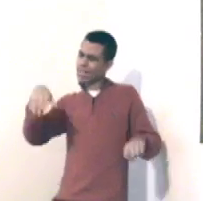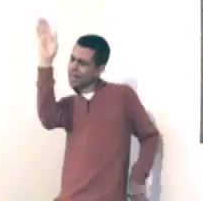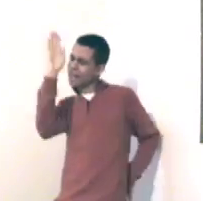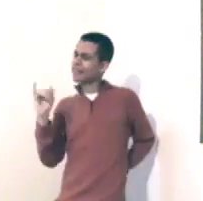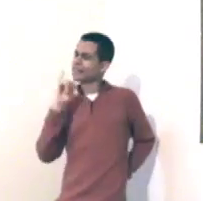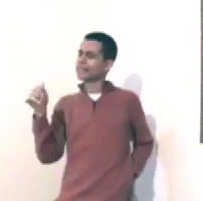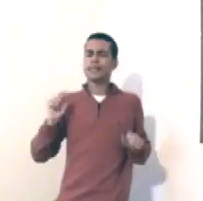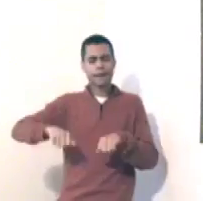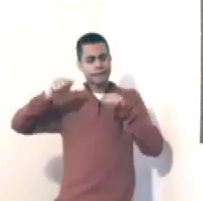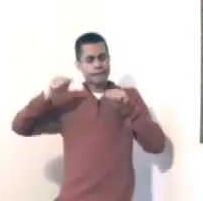God is